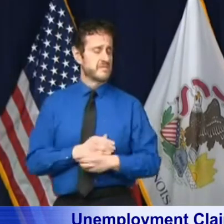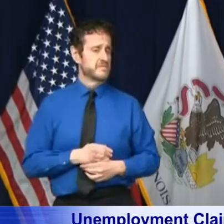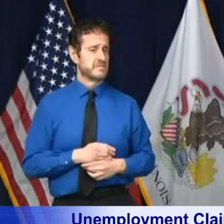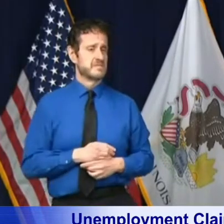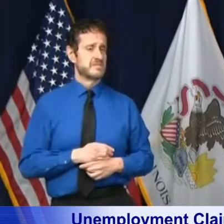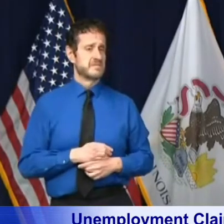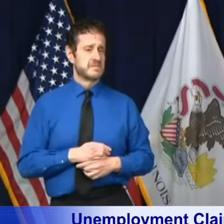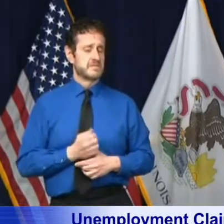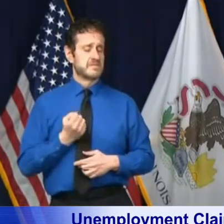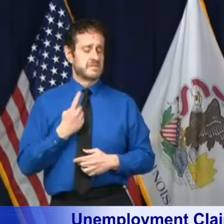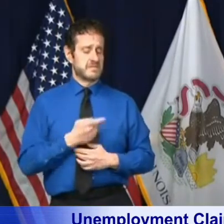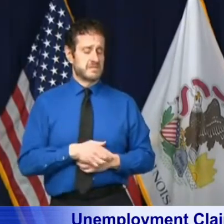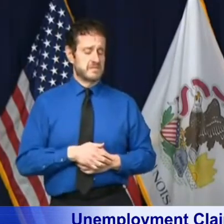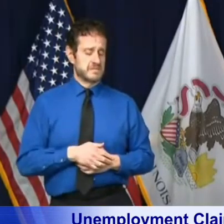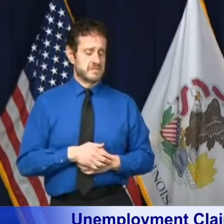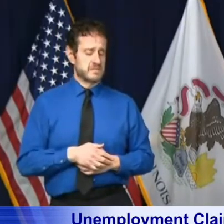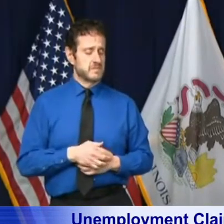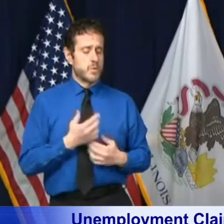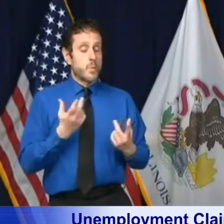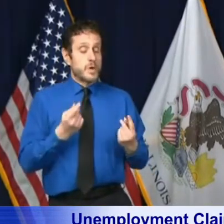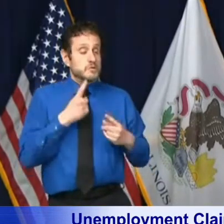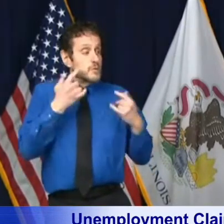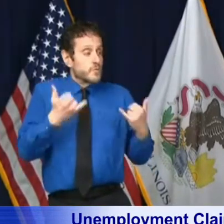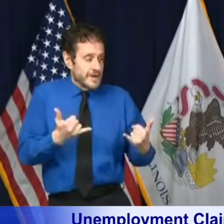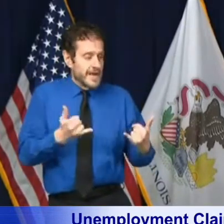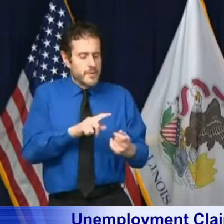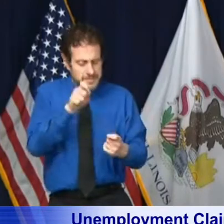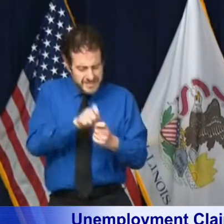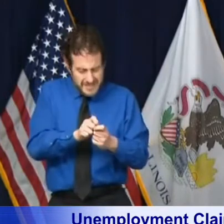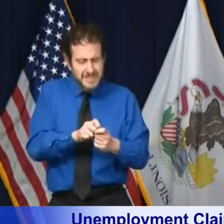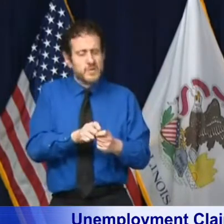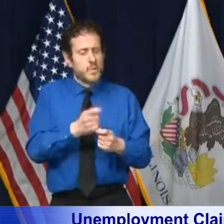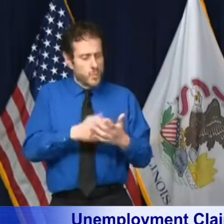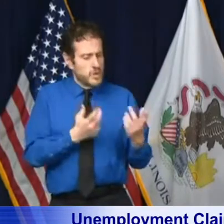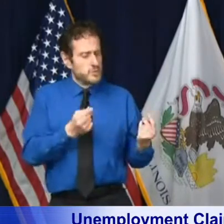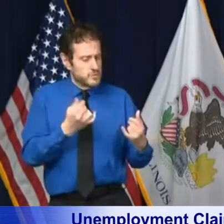specifically is being done right now to